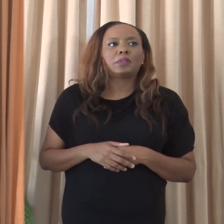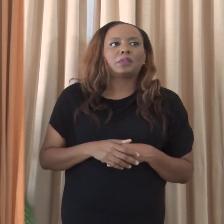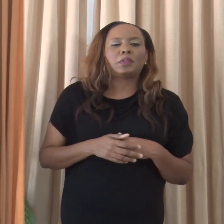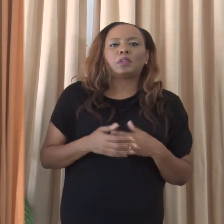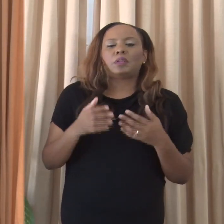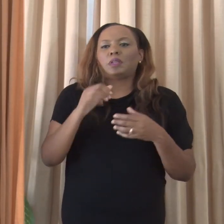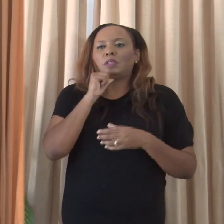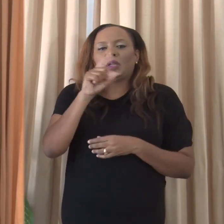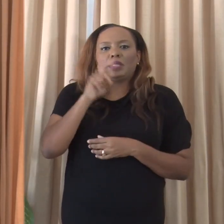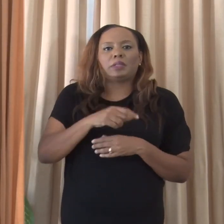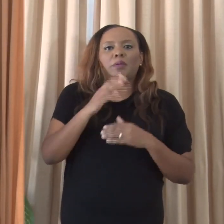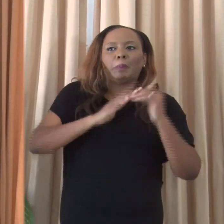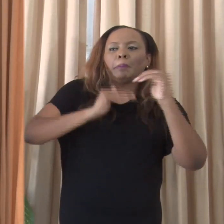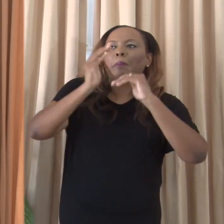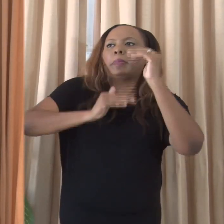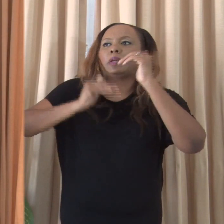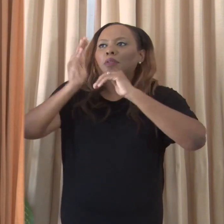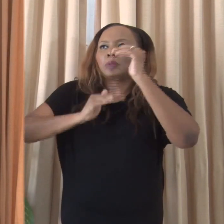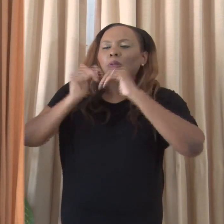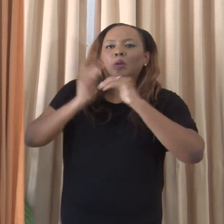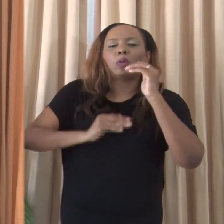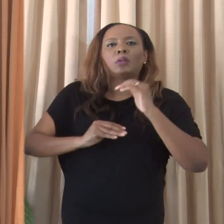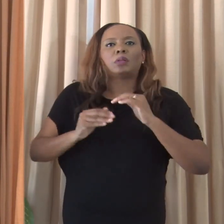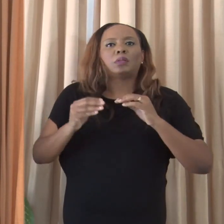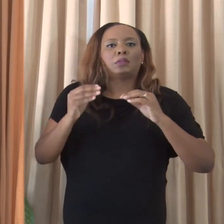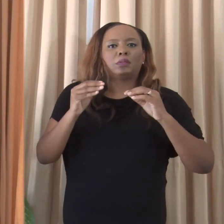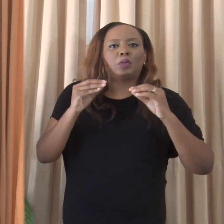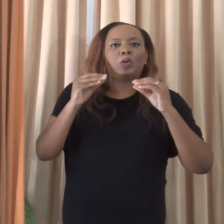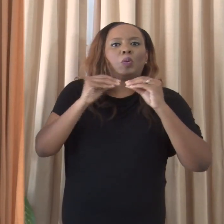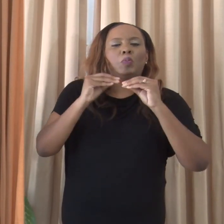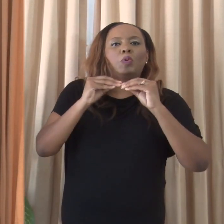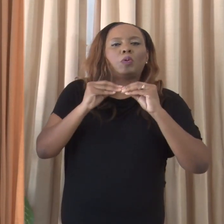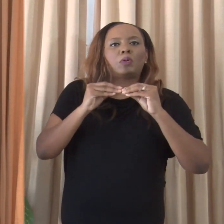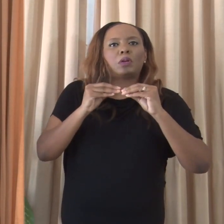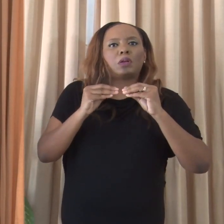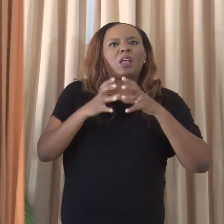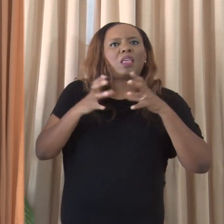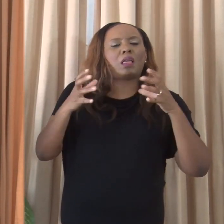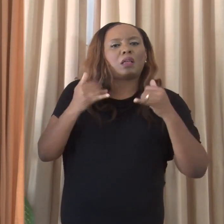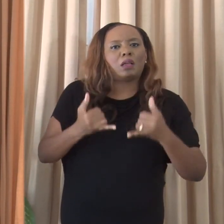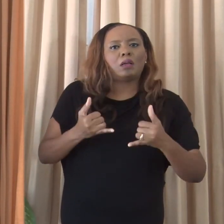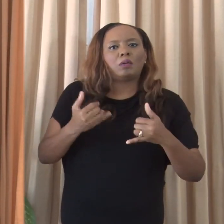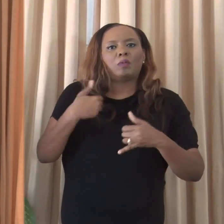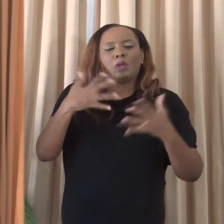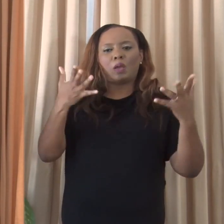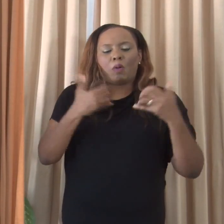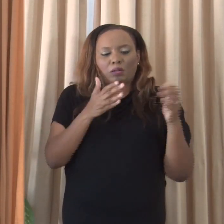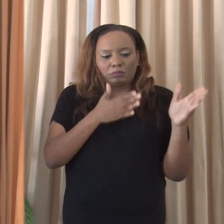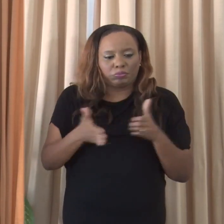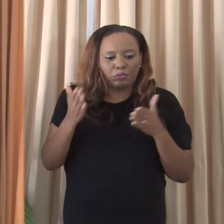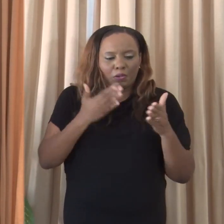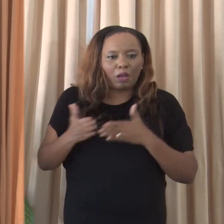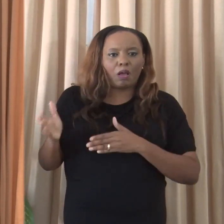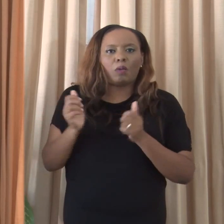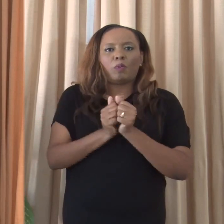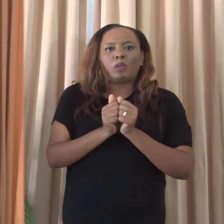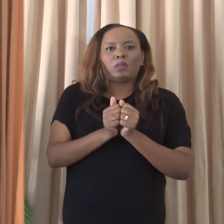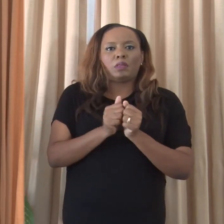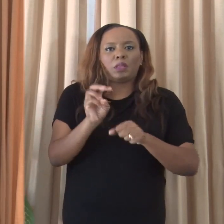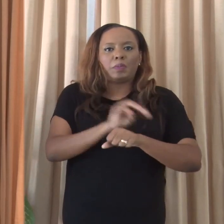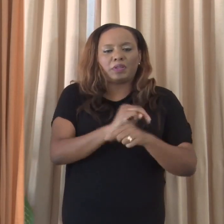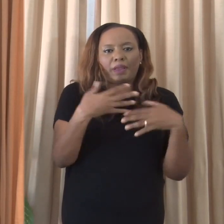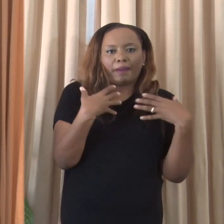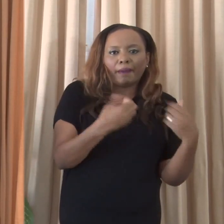money. And as long as we can enter into an appropriate arrangement with the Ministry of Health and also the labor